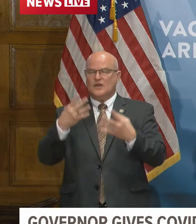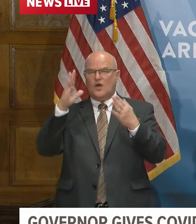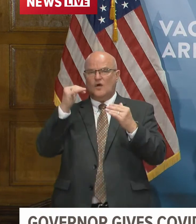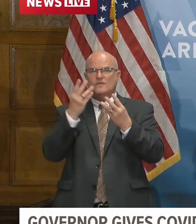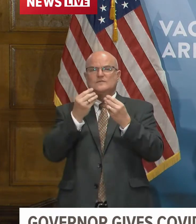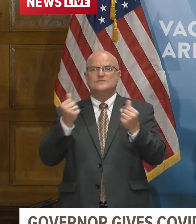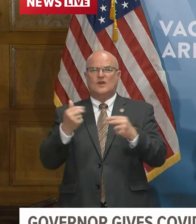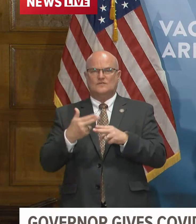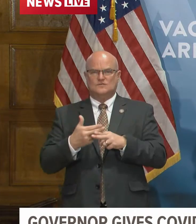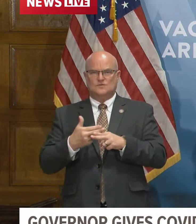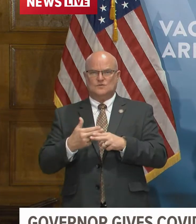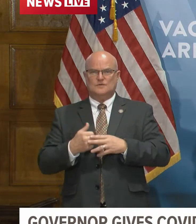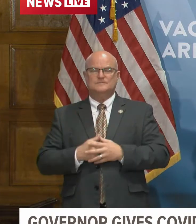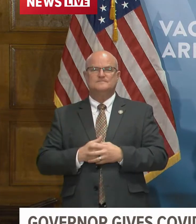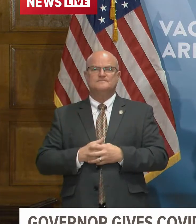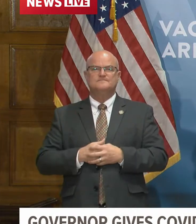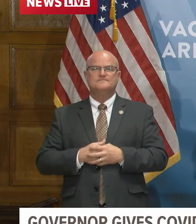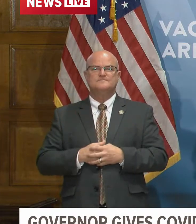future.